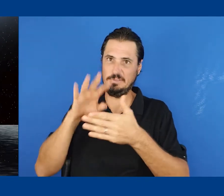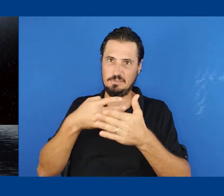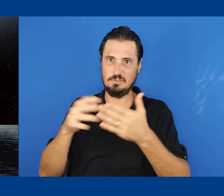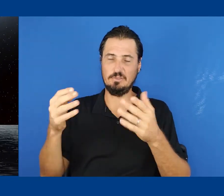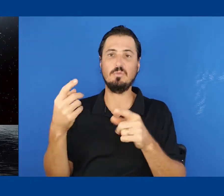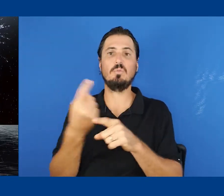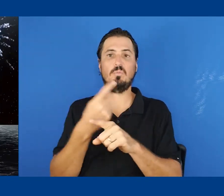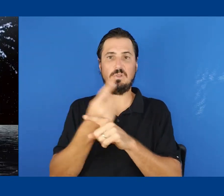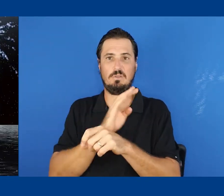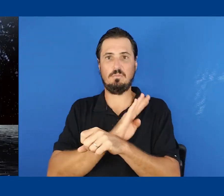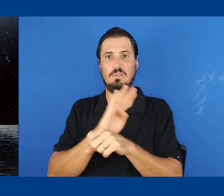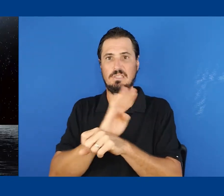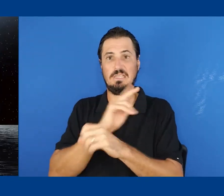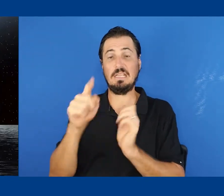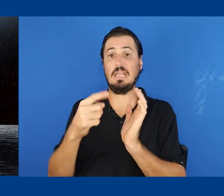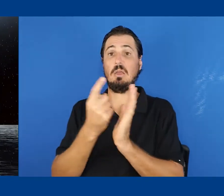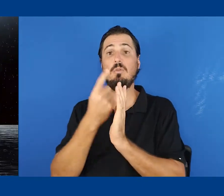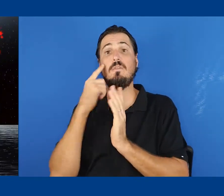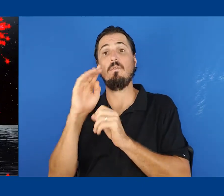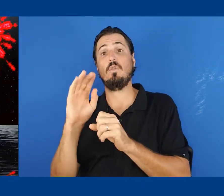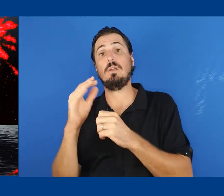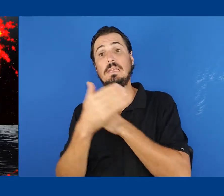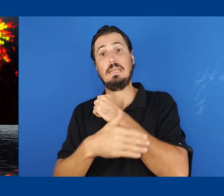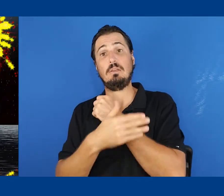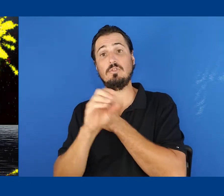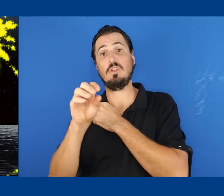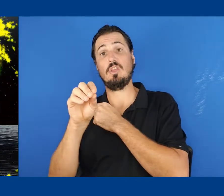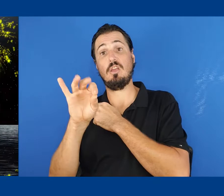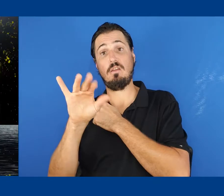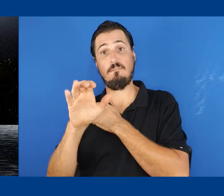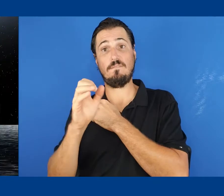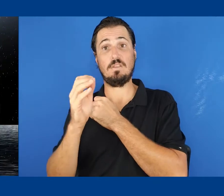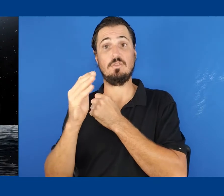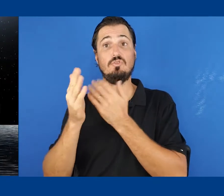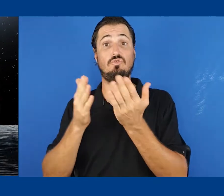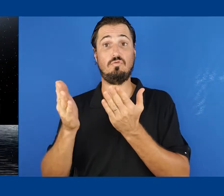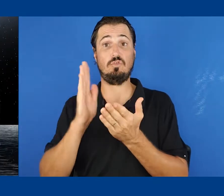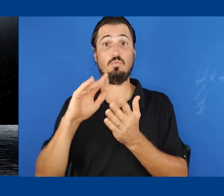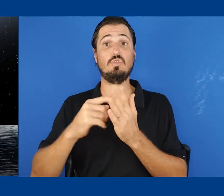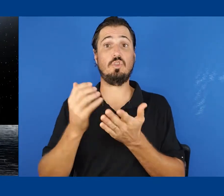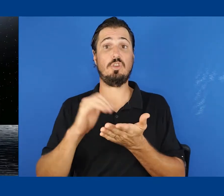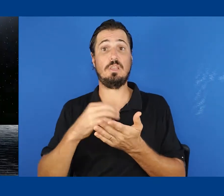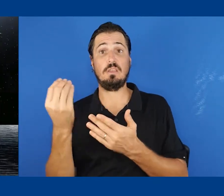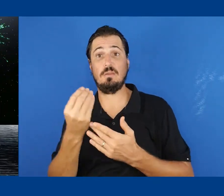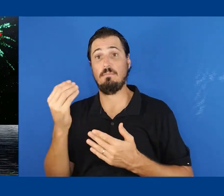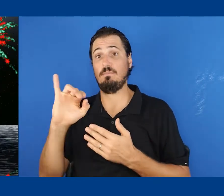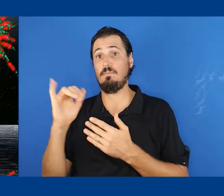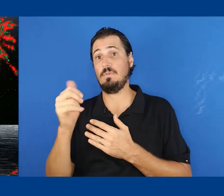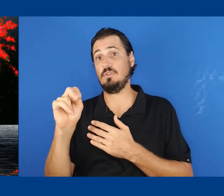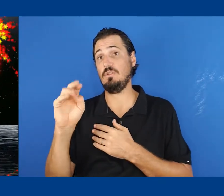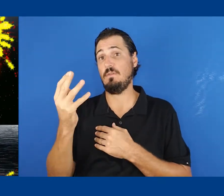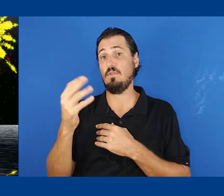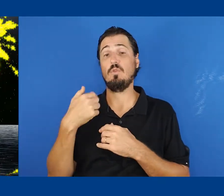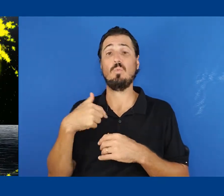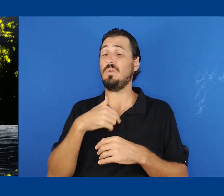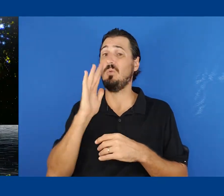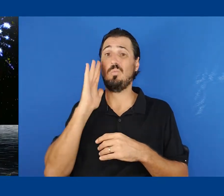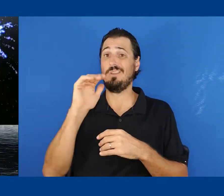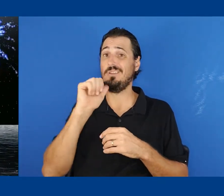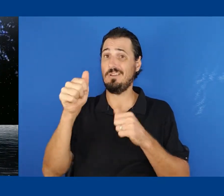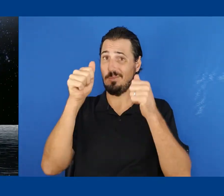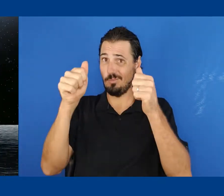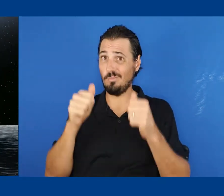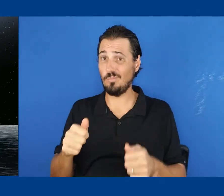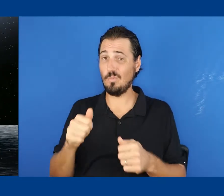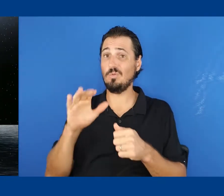Regular business hours for county offices and services will resume on Monday, January 4th. We will not post the